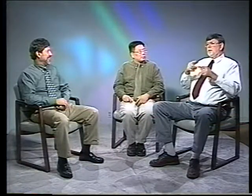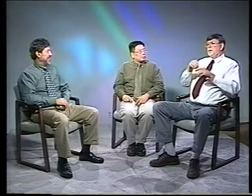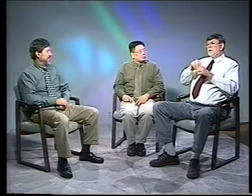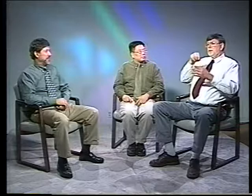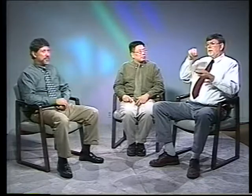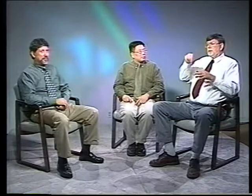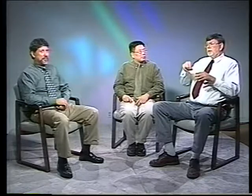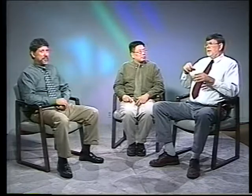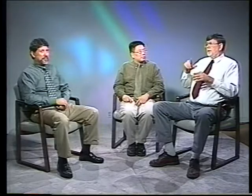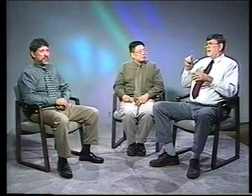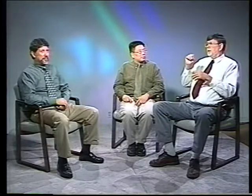And